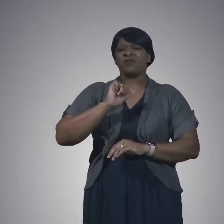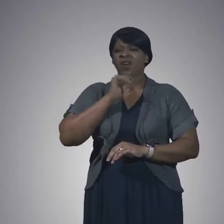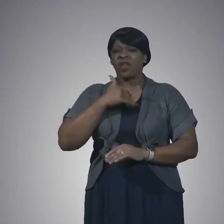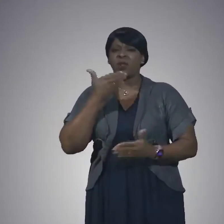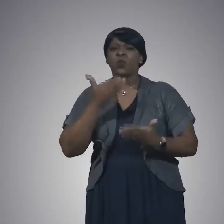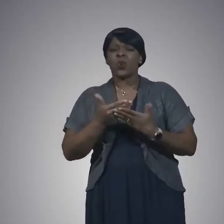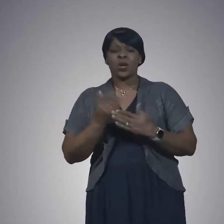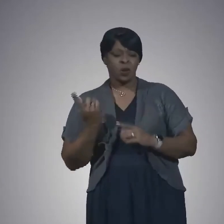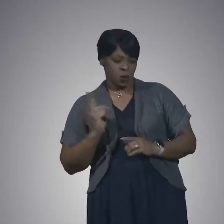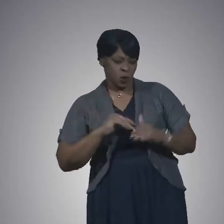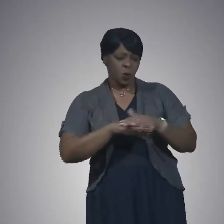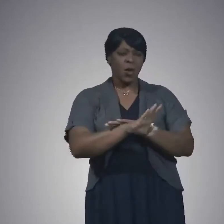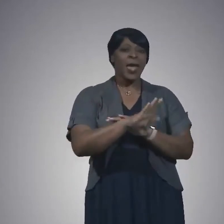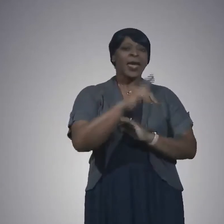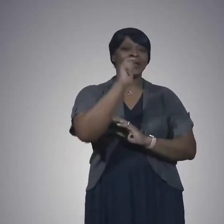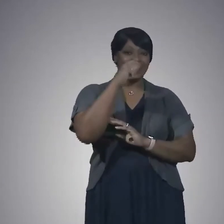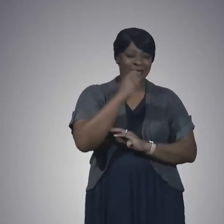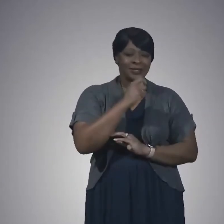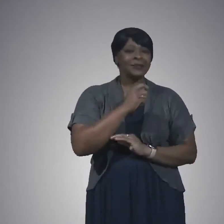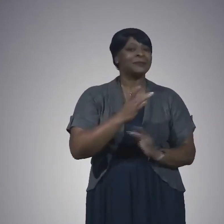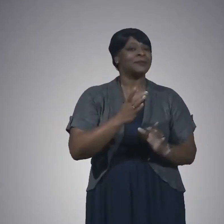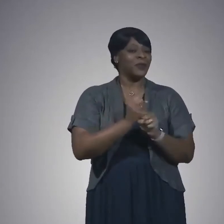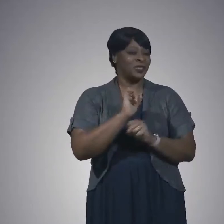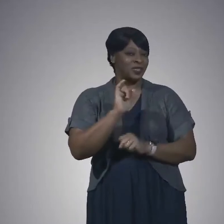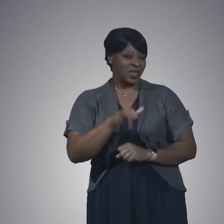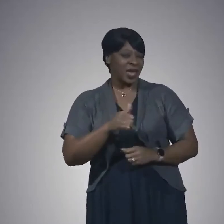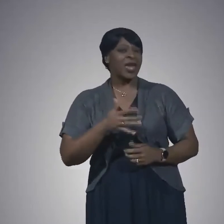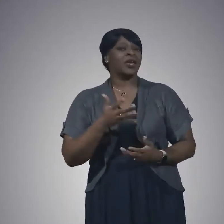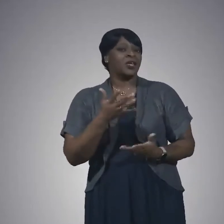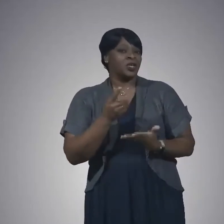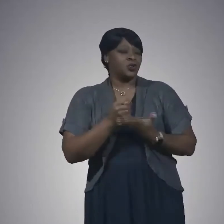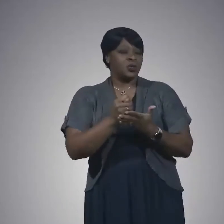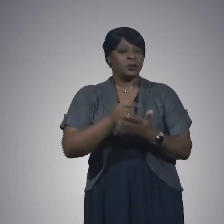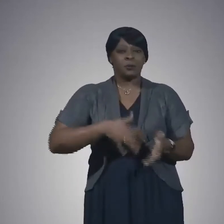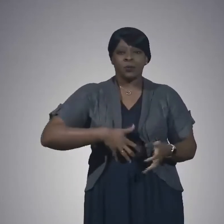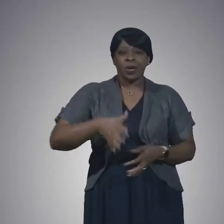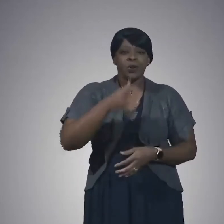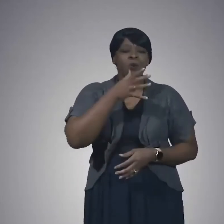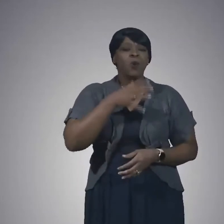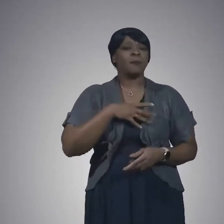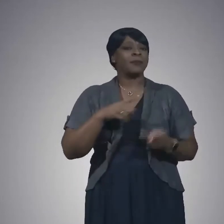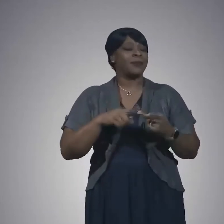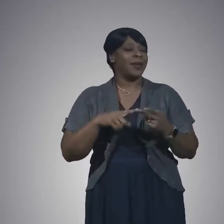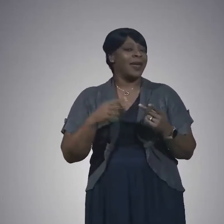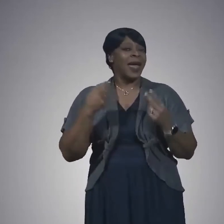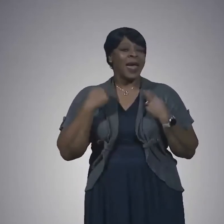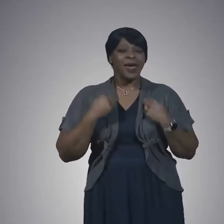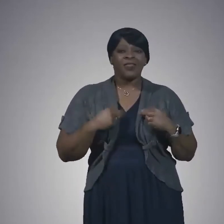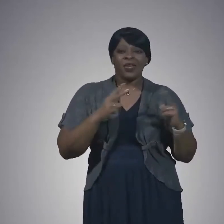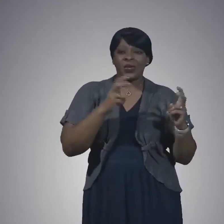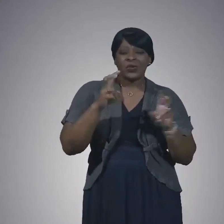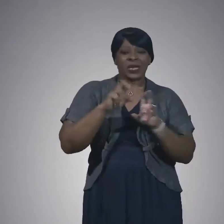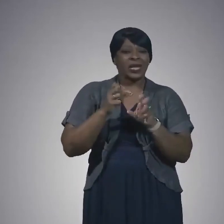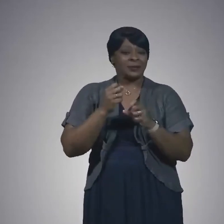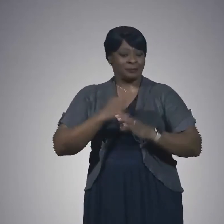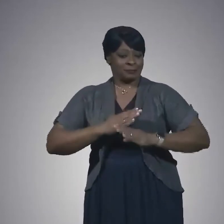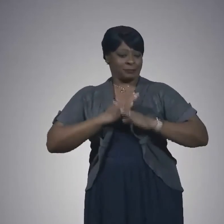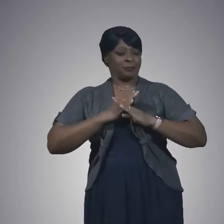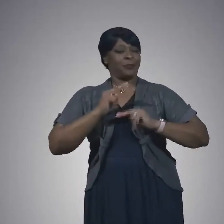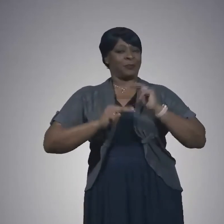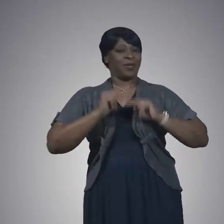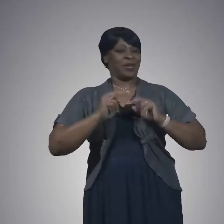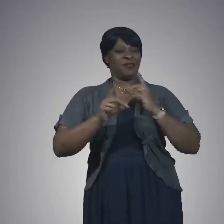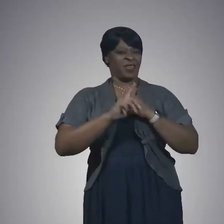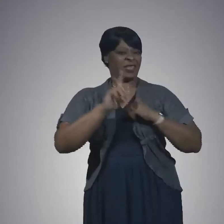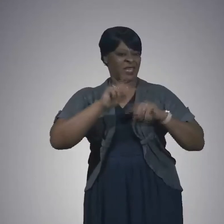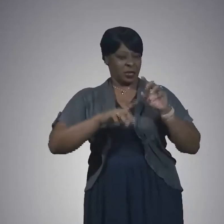and get that treatment. That list included pregnant women, people with immunocompromised conditions. Doesn't mean that if you come in